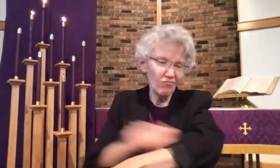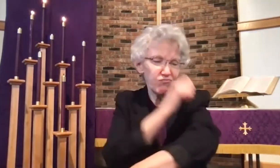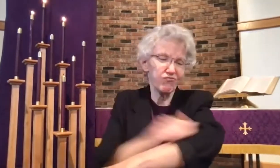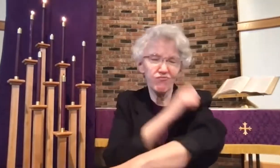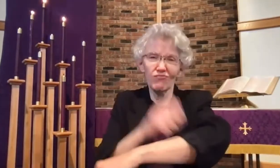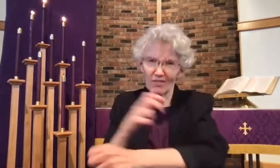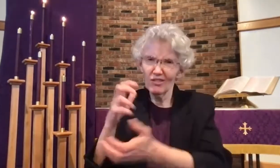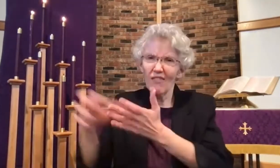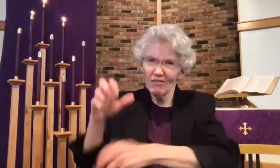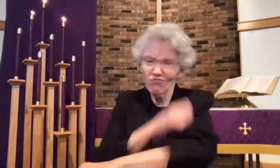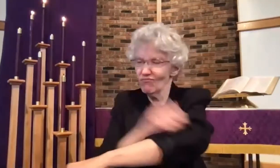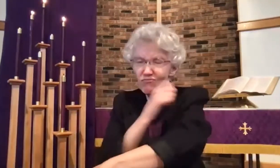is being sheared.